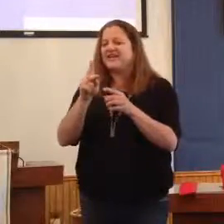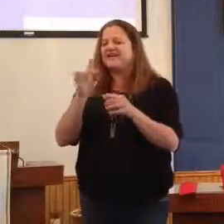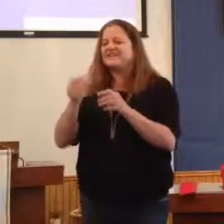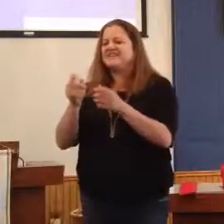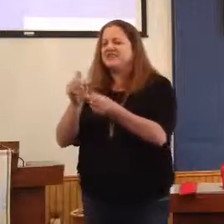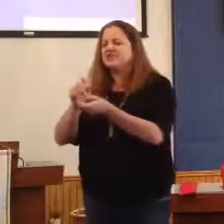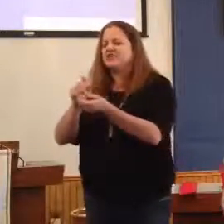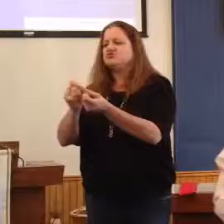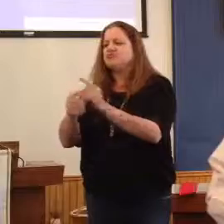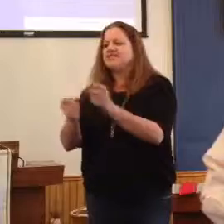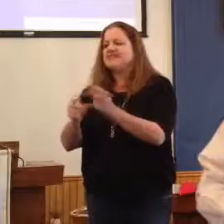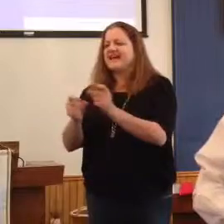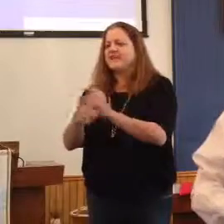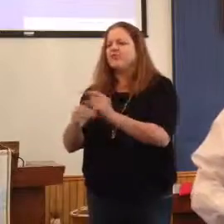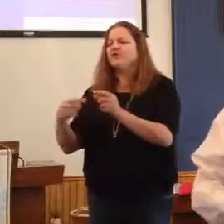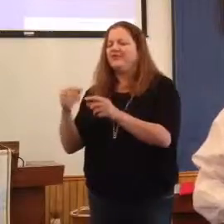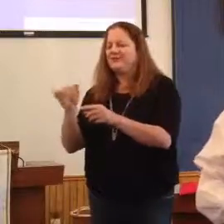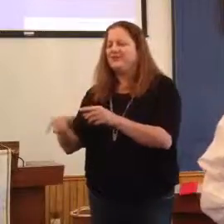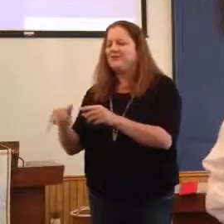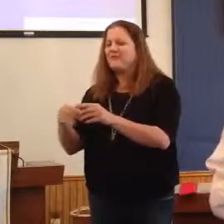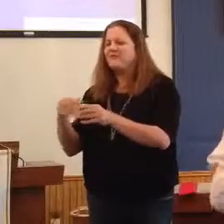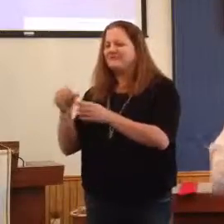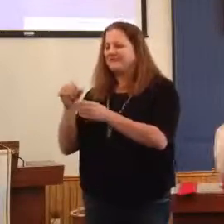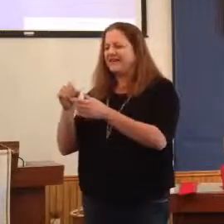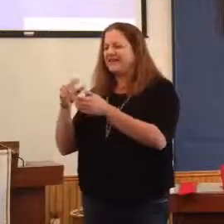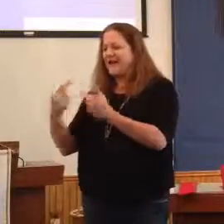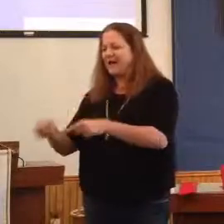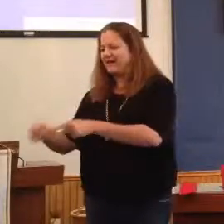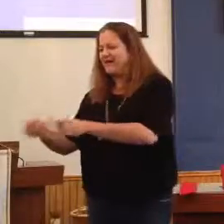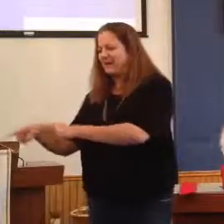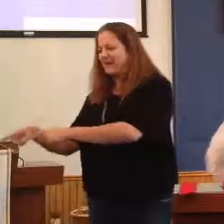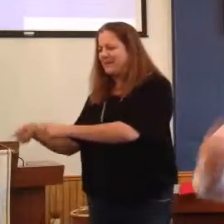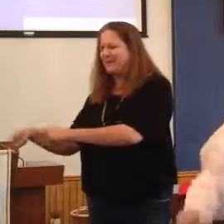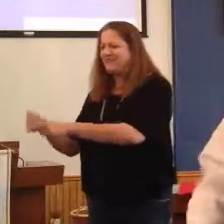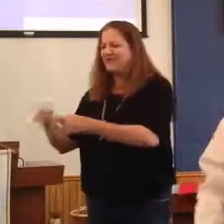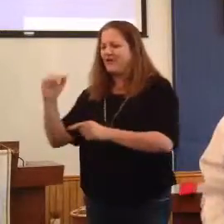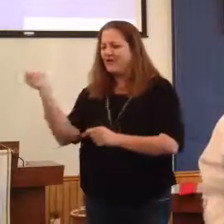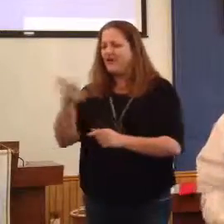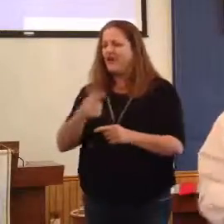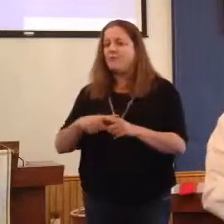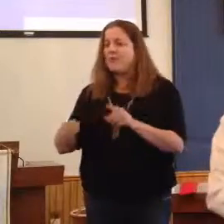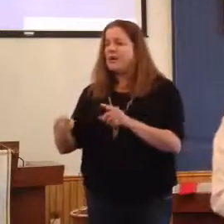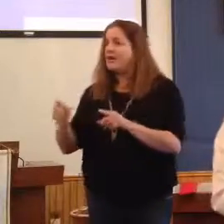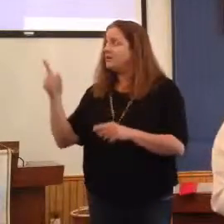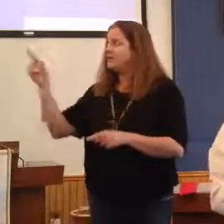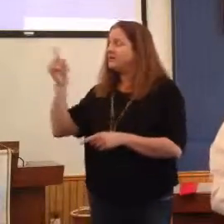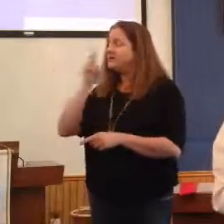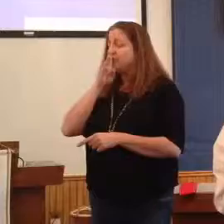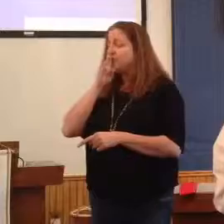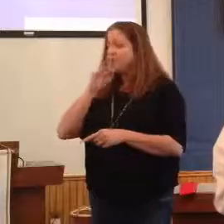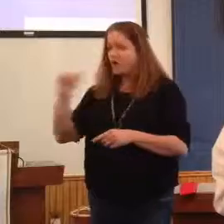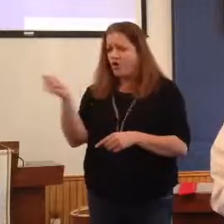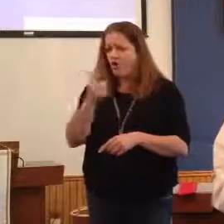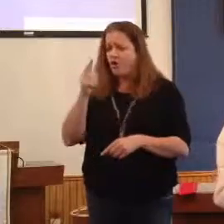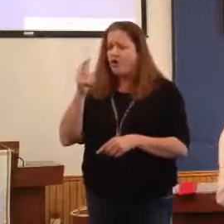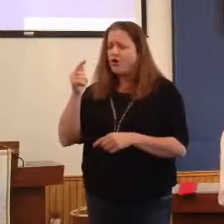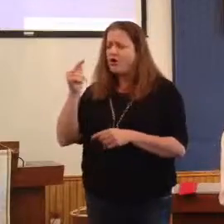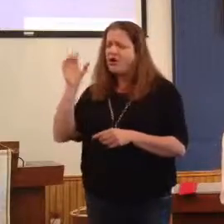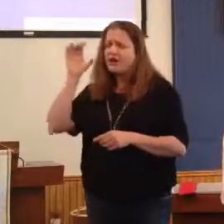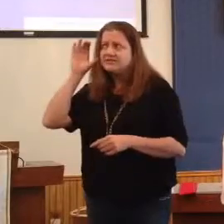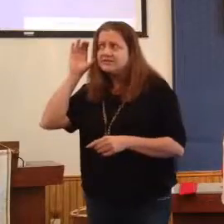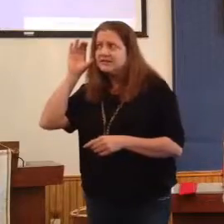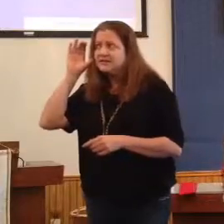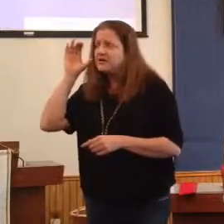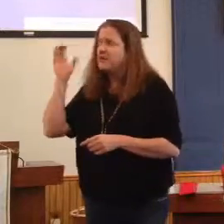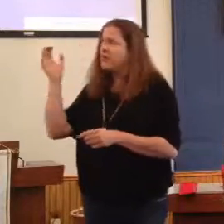Translator was in operation. Yes. They spoke and they were understood. They listened and they knew what